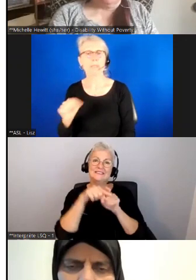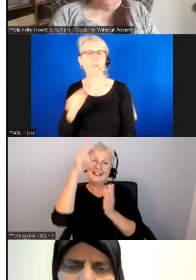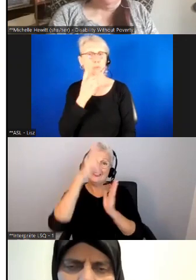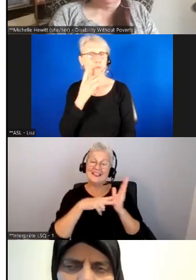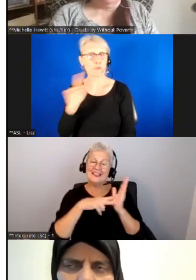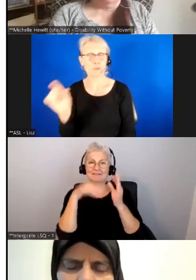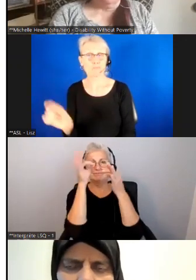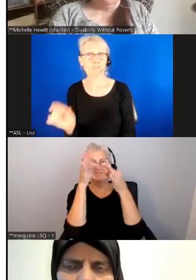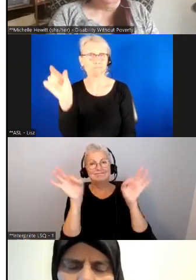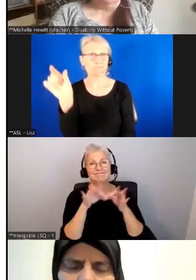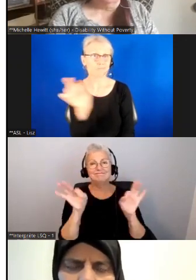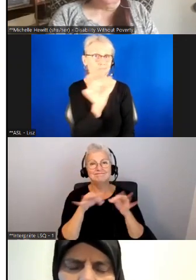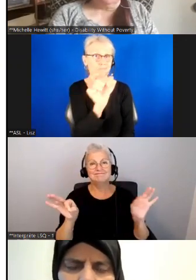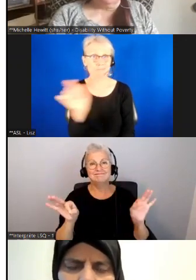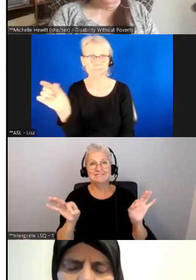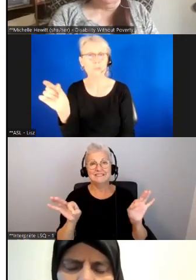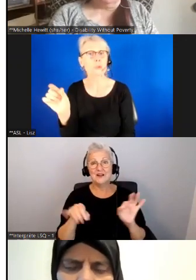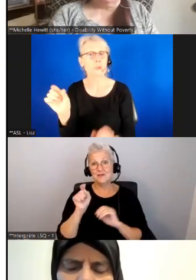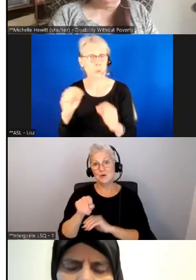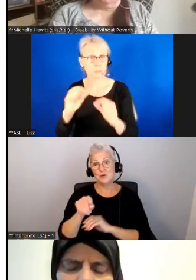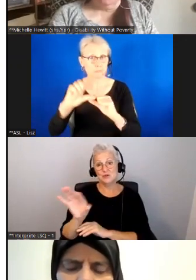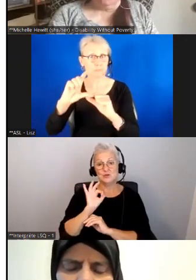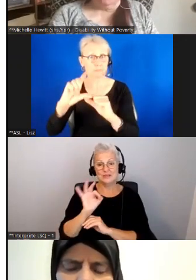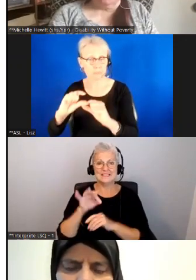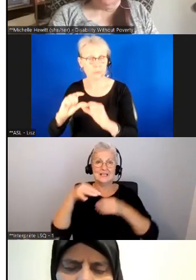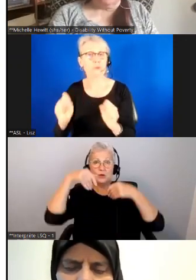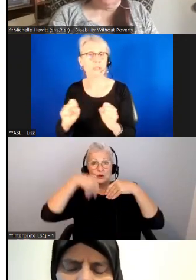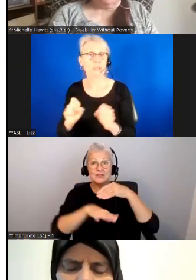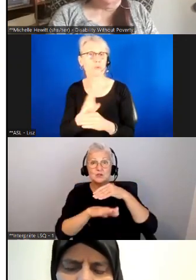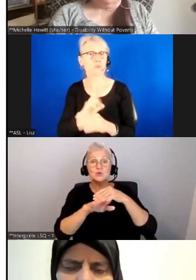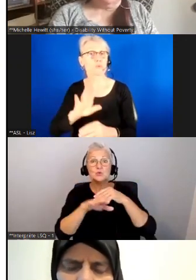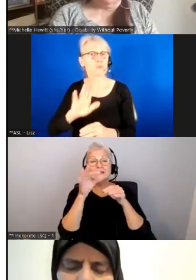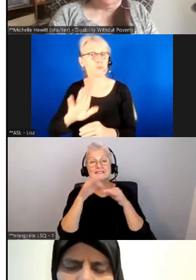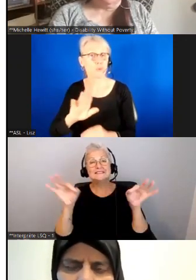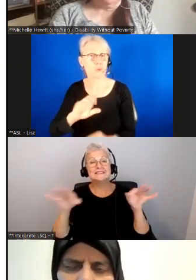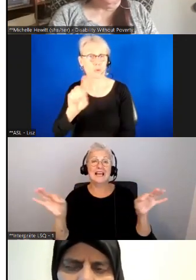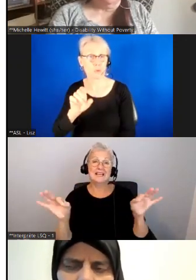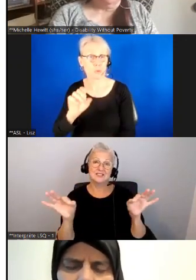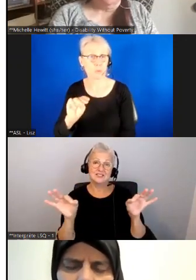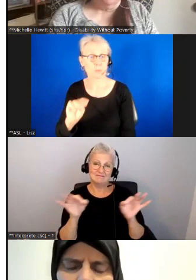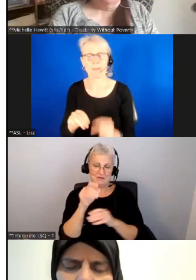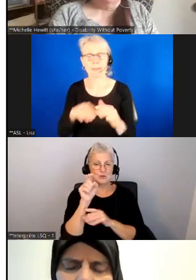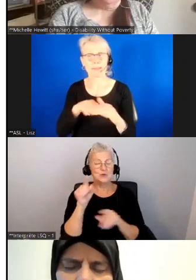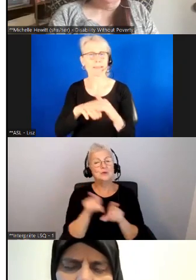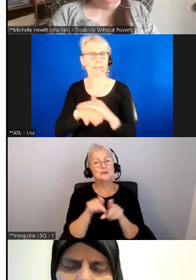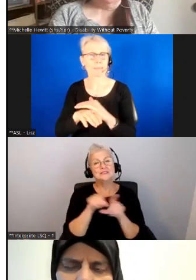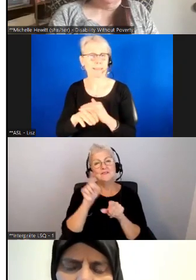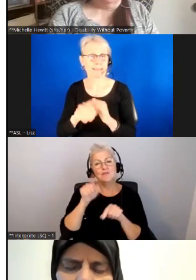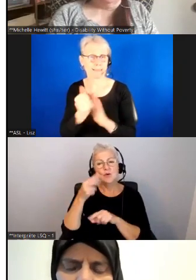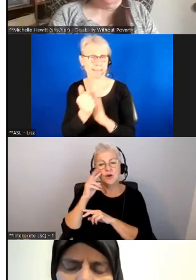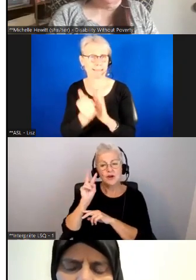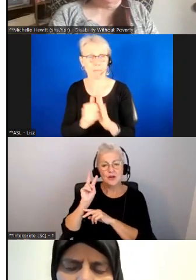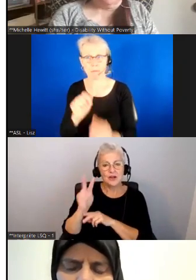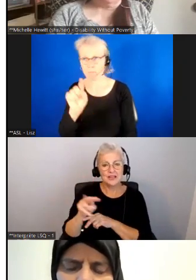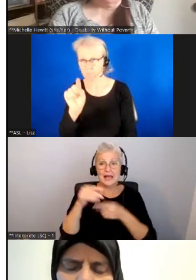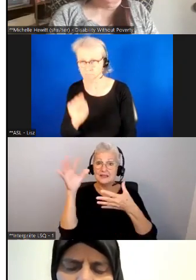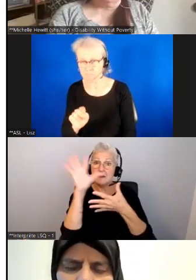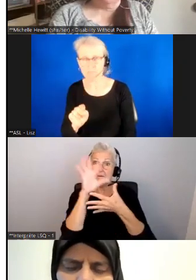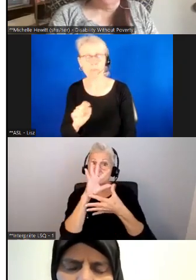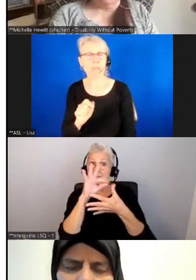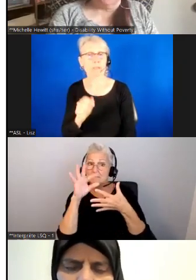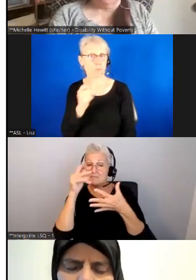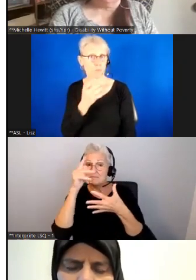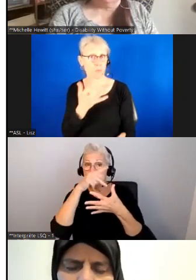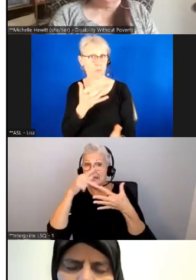placement of these captions, you need to go into your Zoom accessibility settings. For those of you who would like to